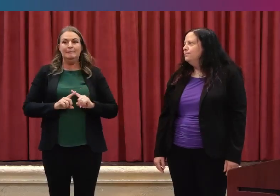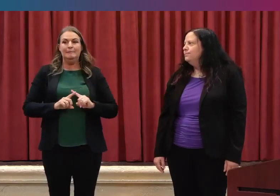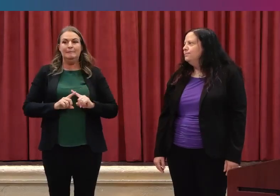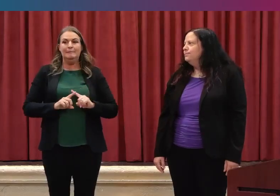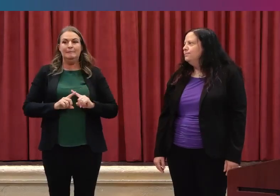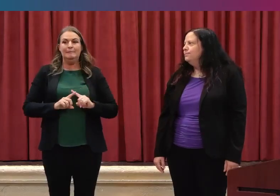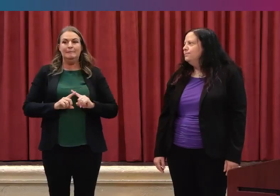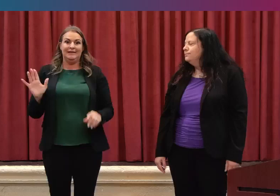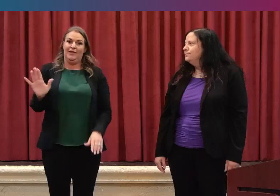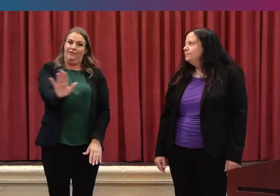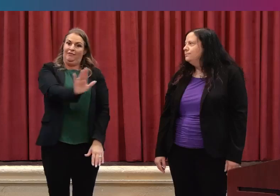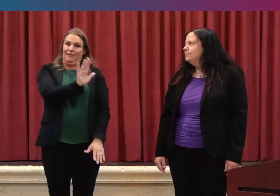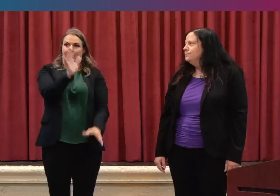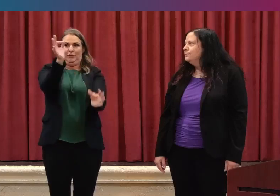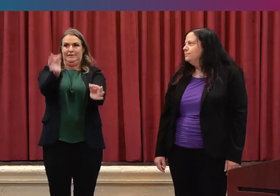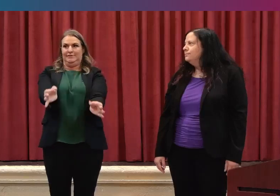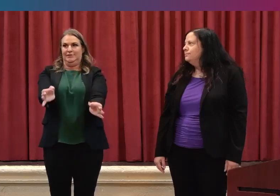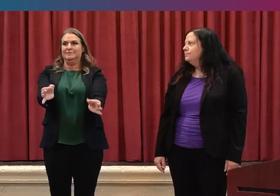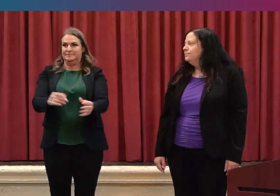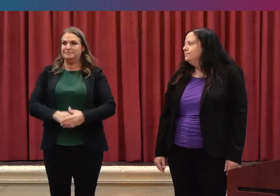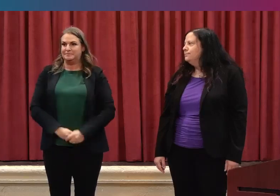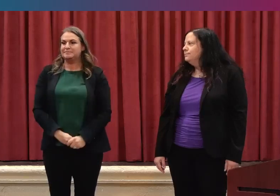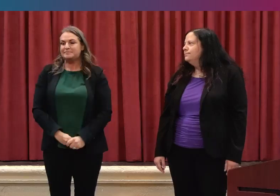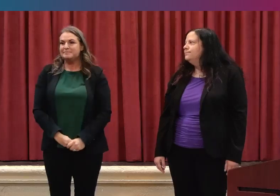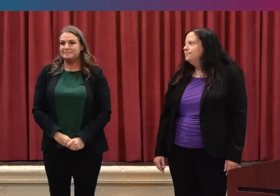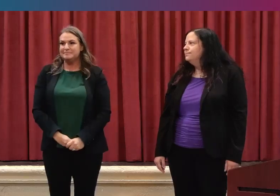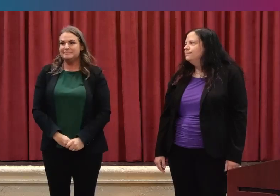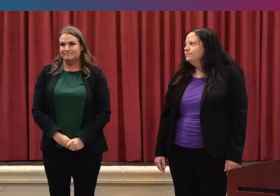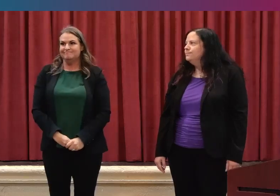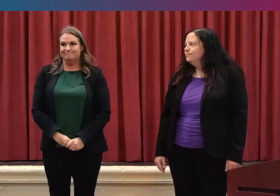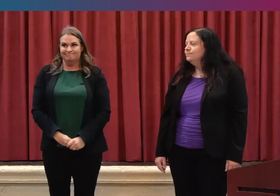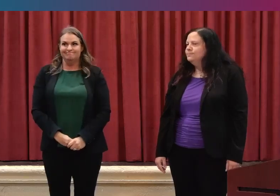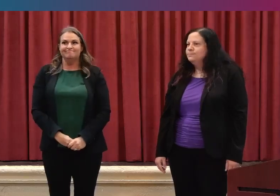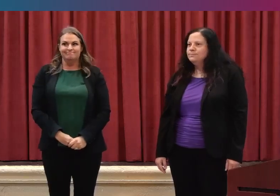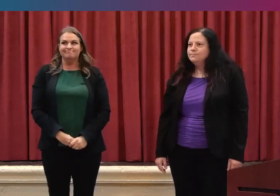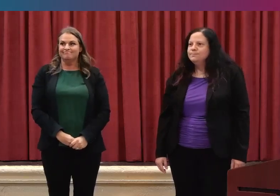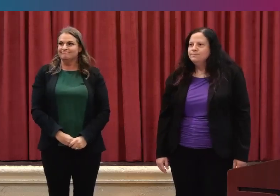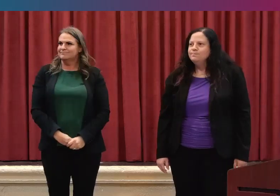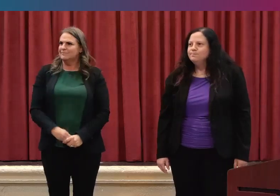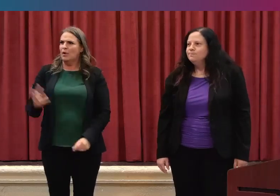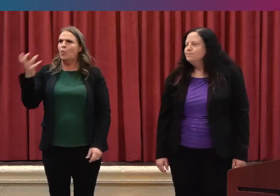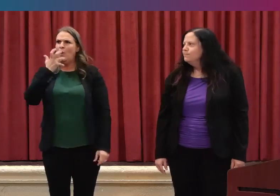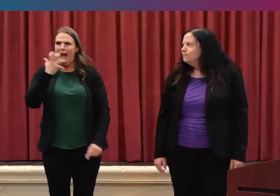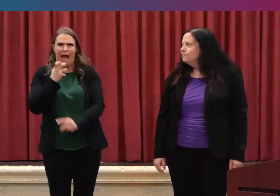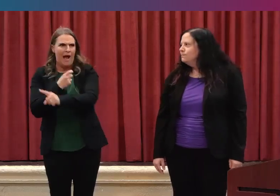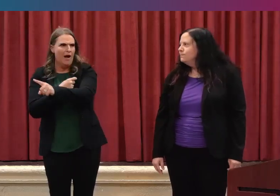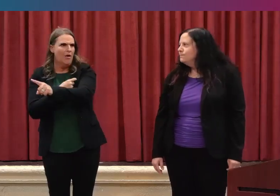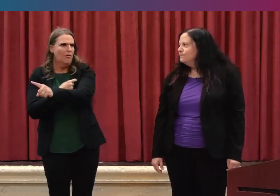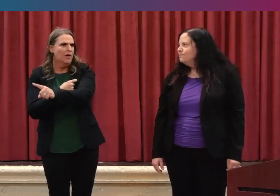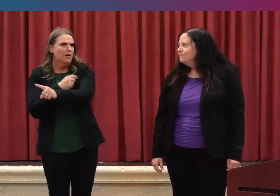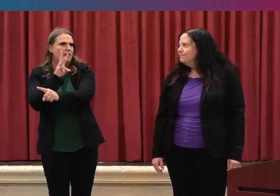they're making judicious decisions when accepting work. We don't have control over that.